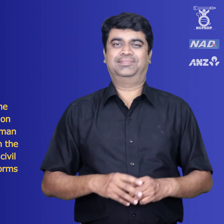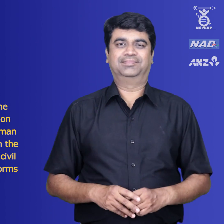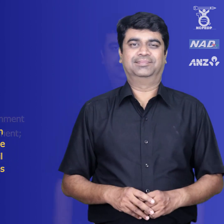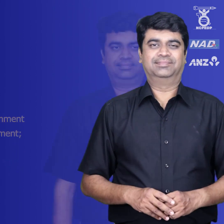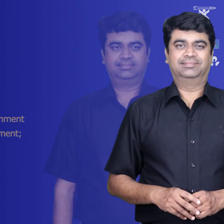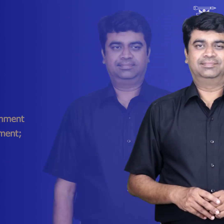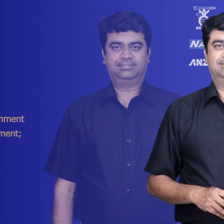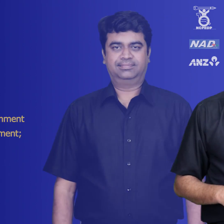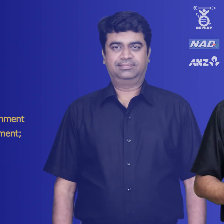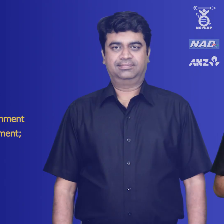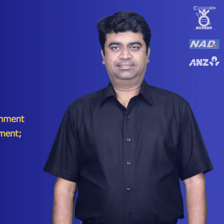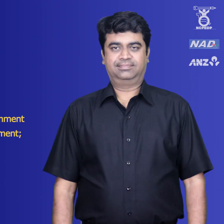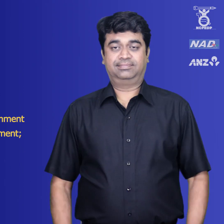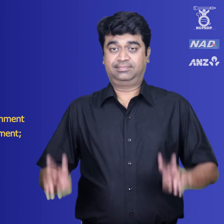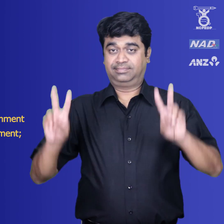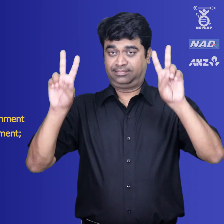reasonable accommodation.